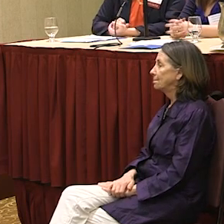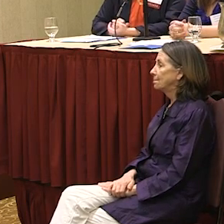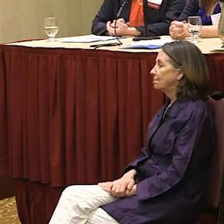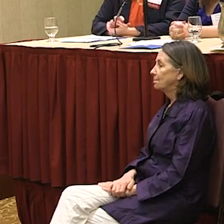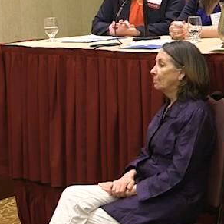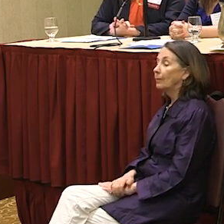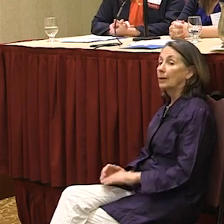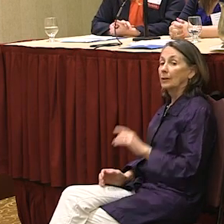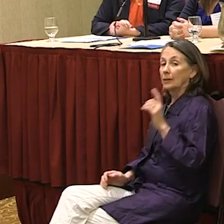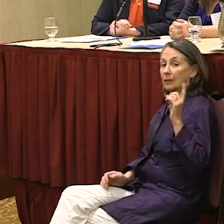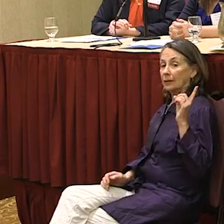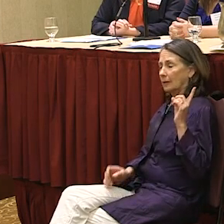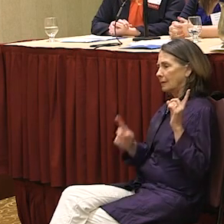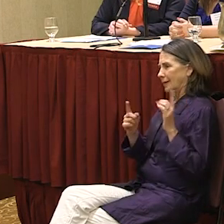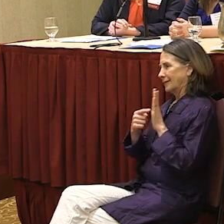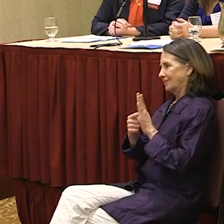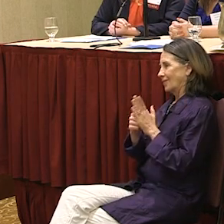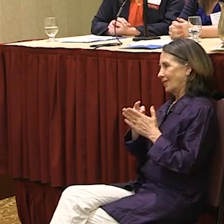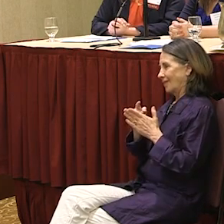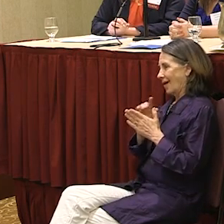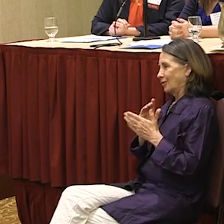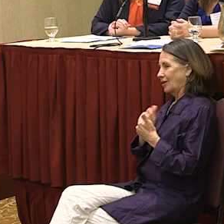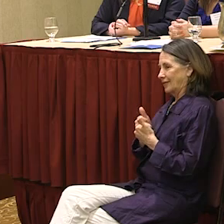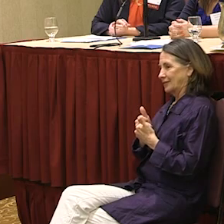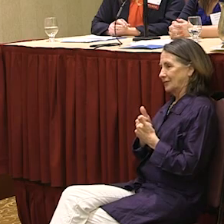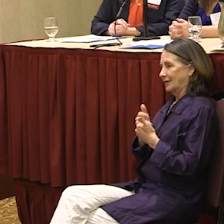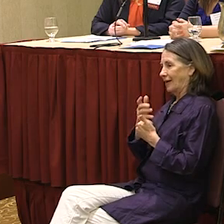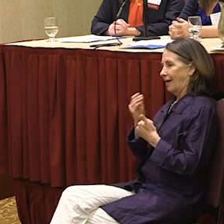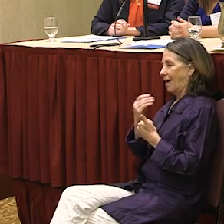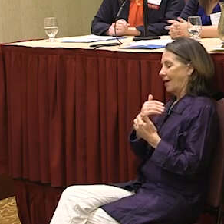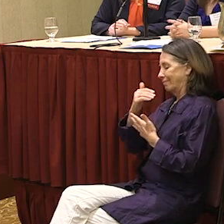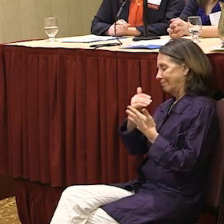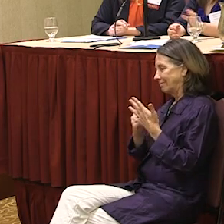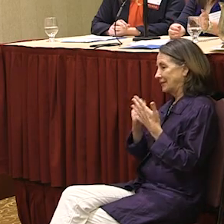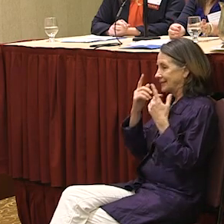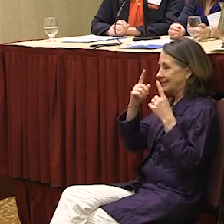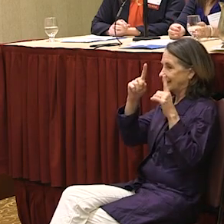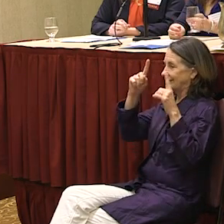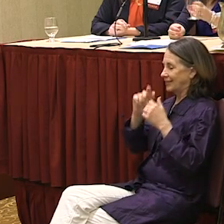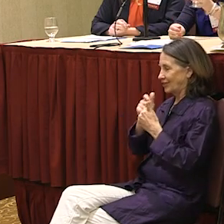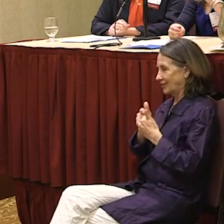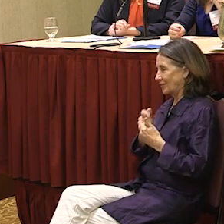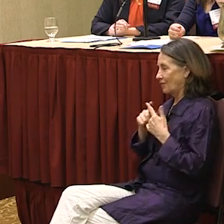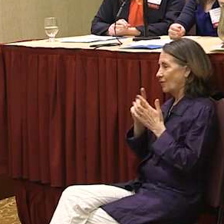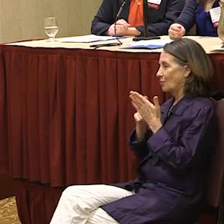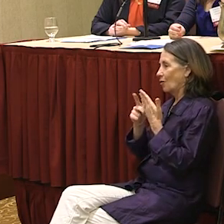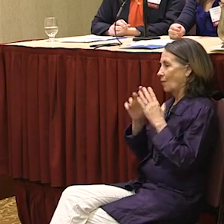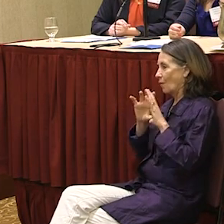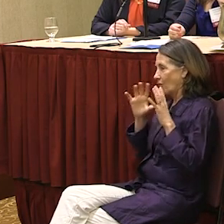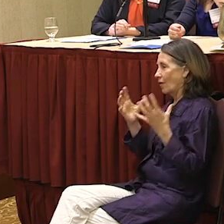So I think she exemplifies a lot of what our challenges are, and I have a list of sort of successes and challenges for the program